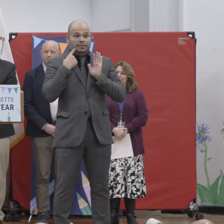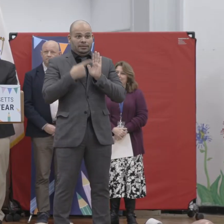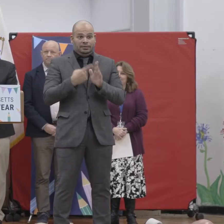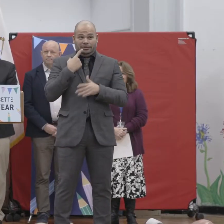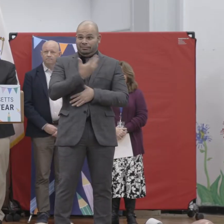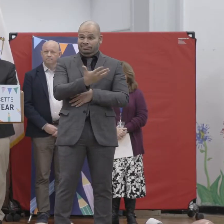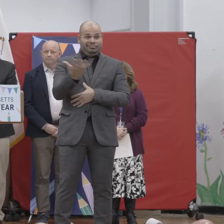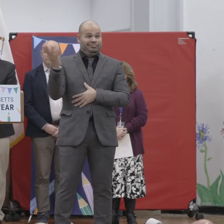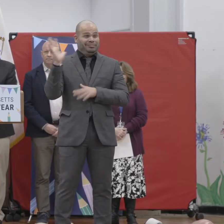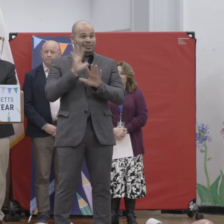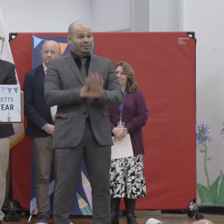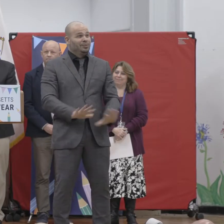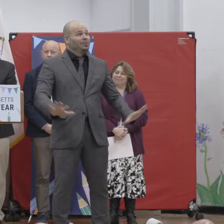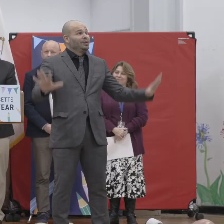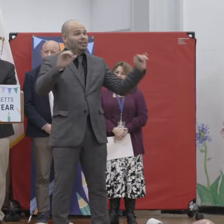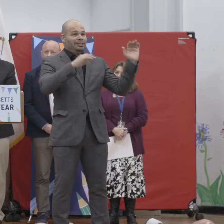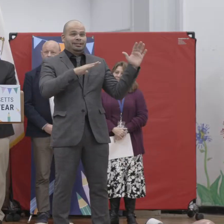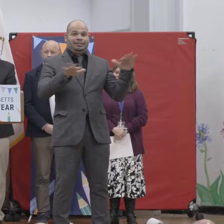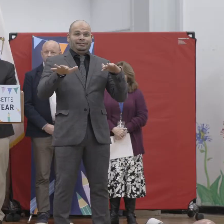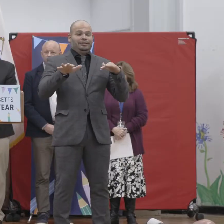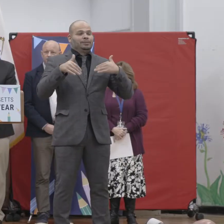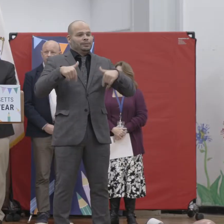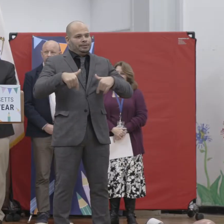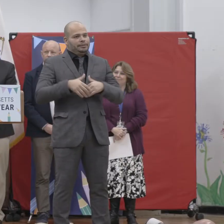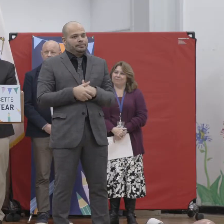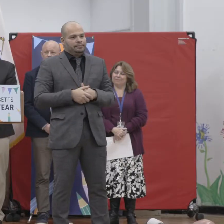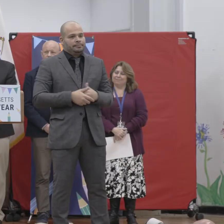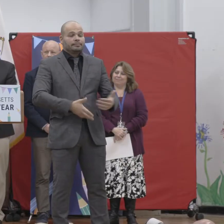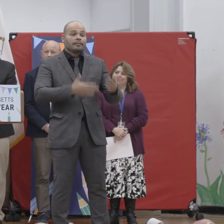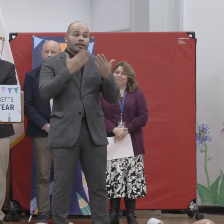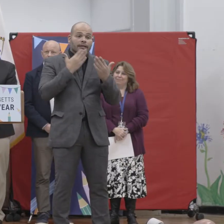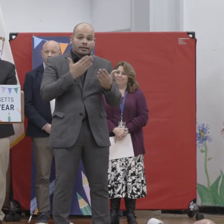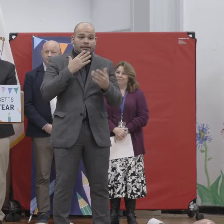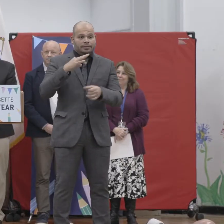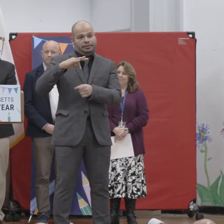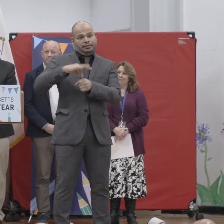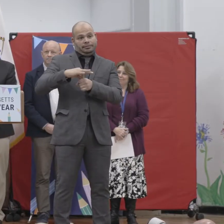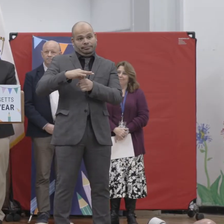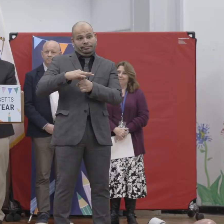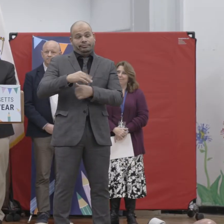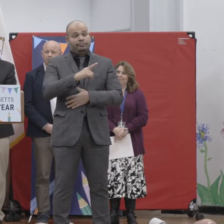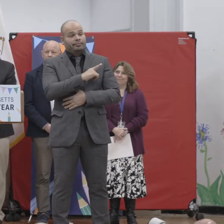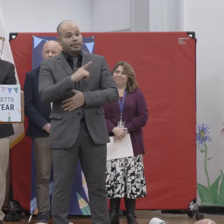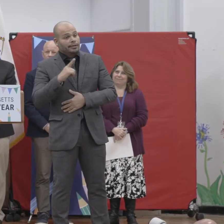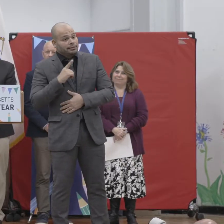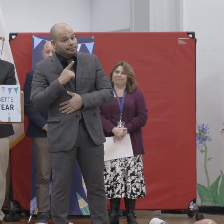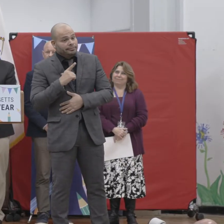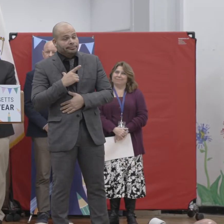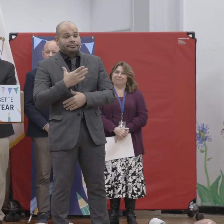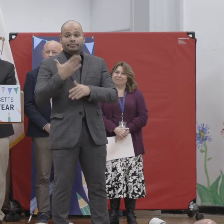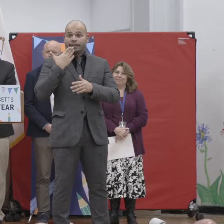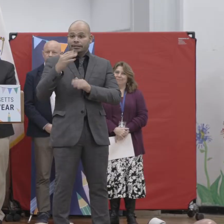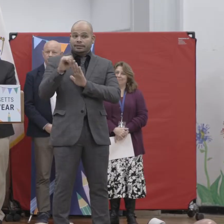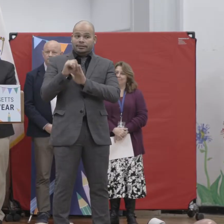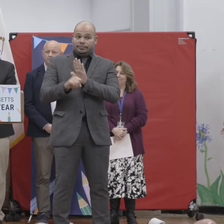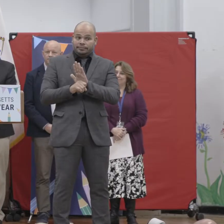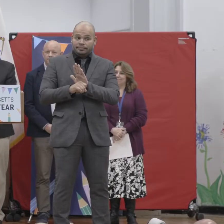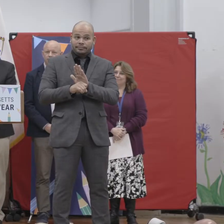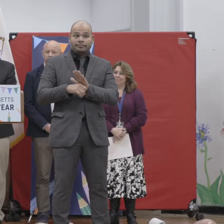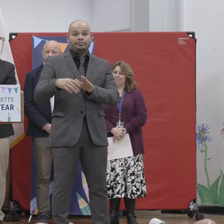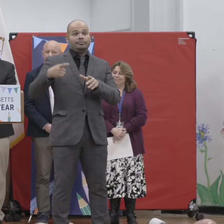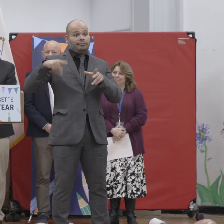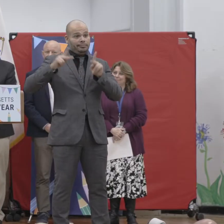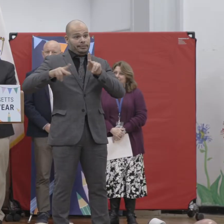those who represent them, elected officials, and of course our state officials who are such great partners for